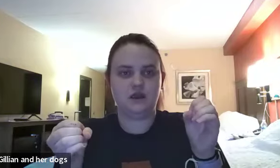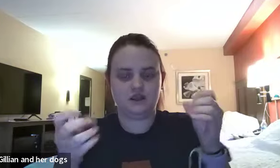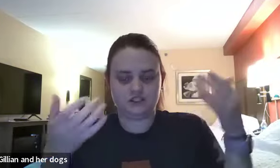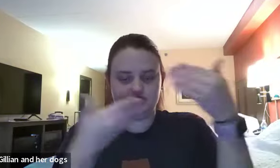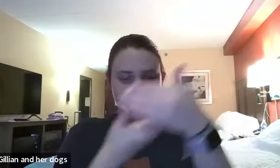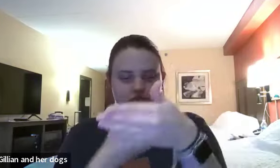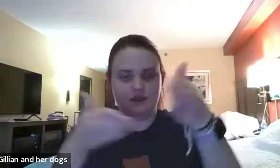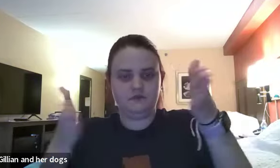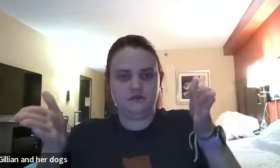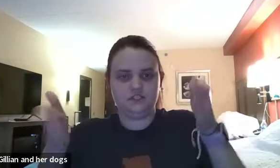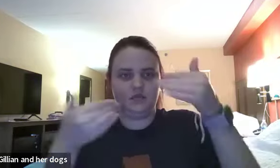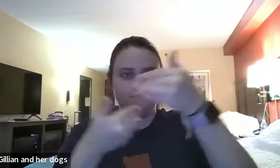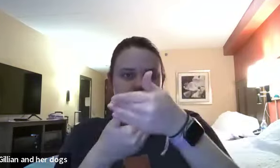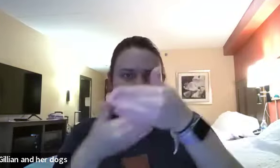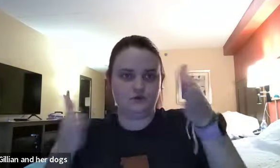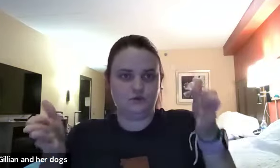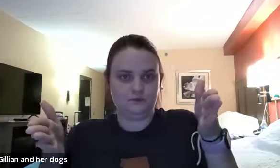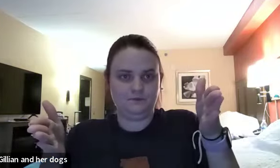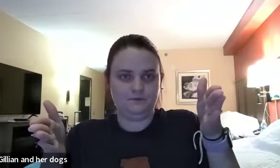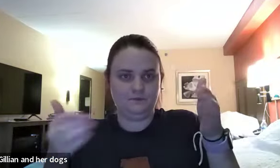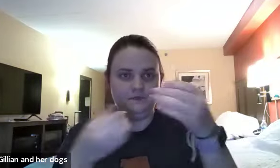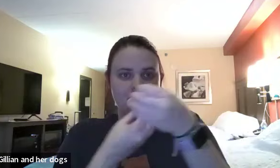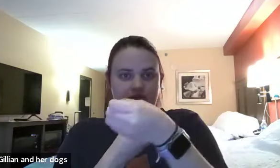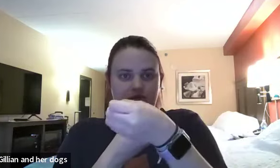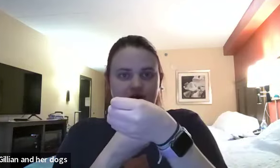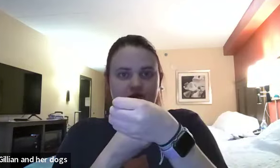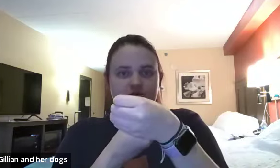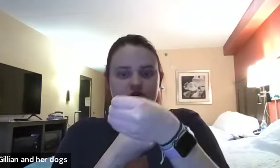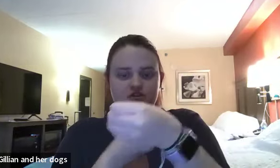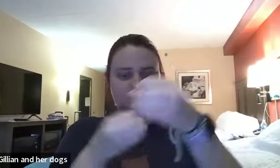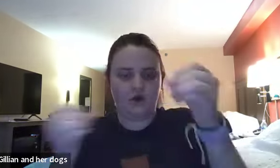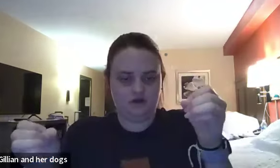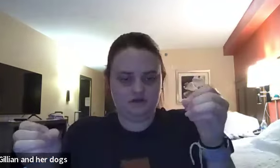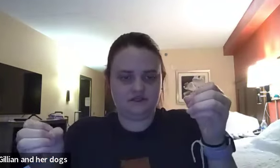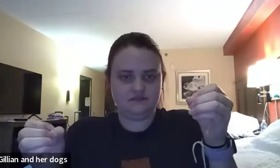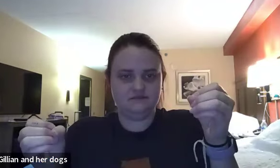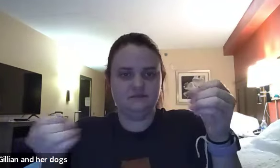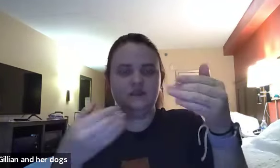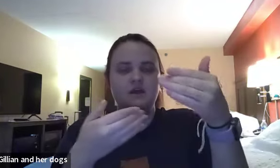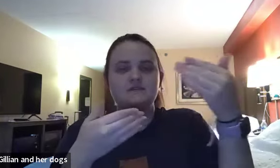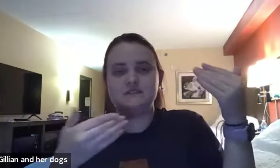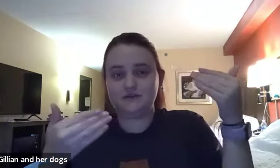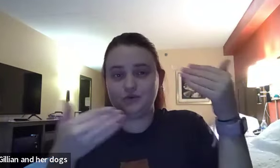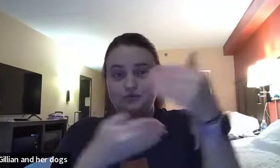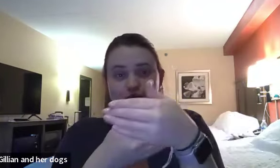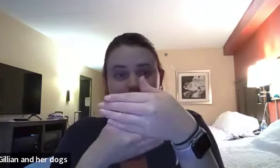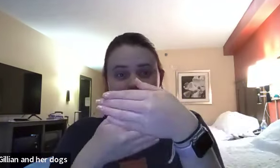are actually describing the shape of the room. Okay, so office, the sign for room